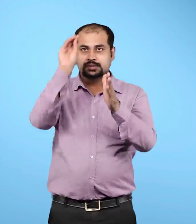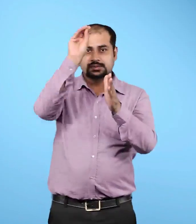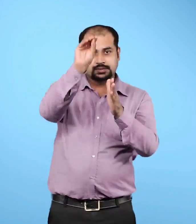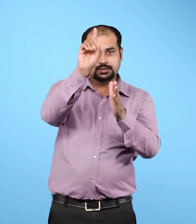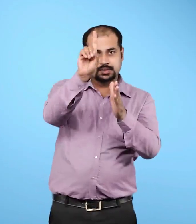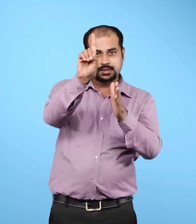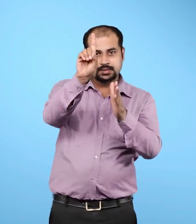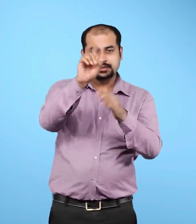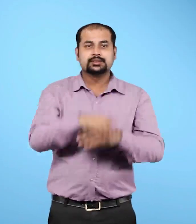numbers written.